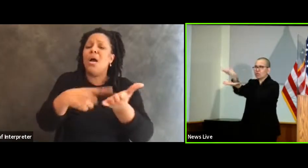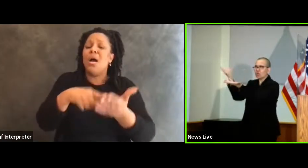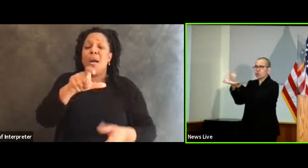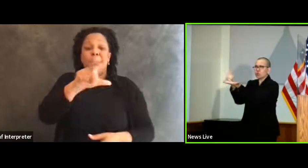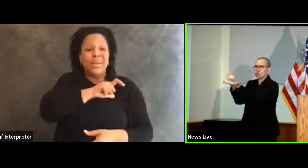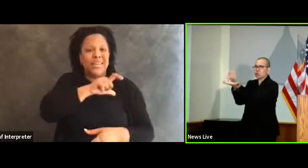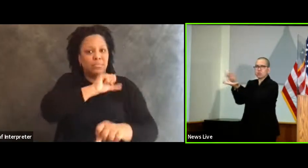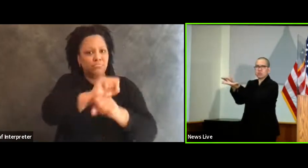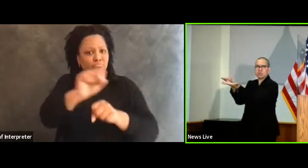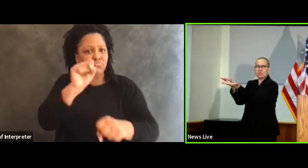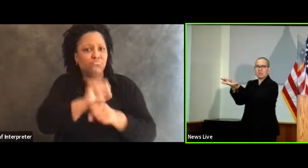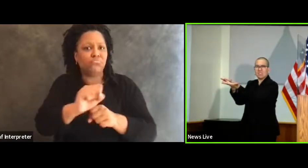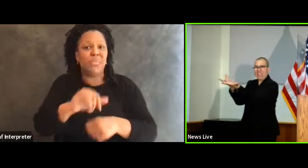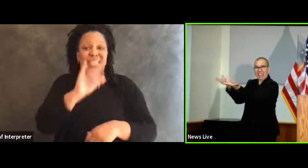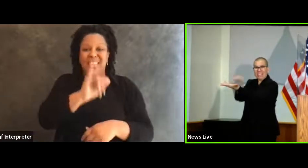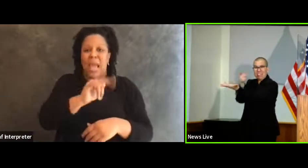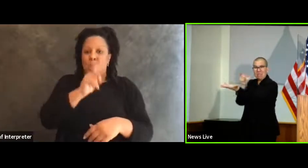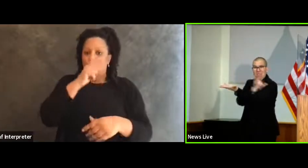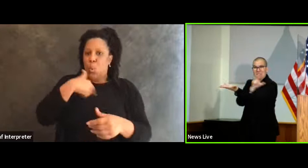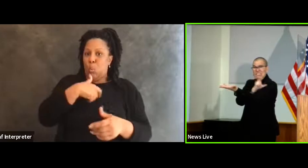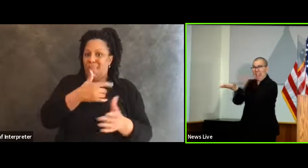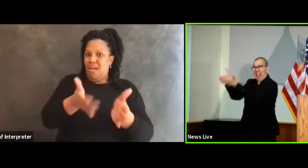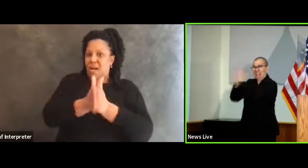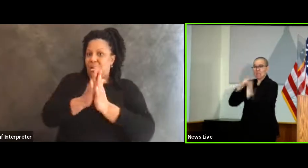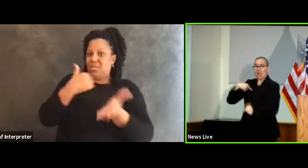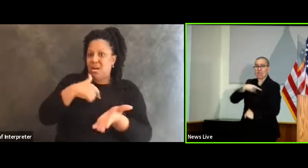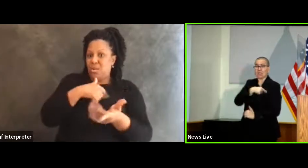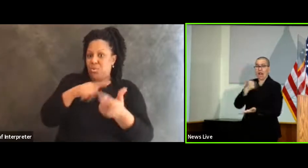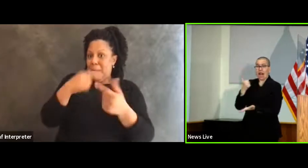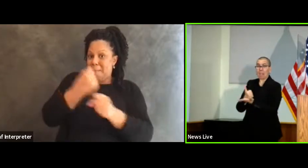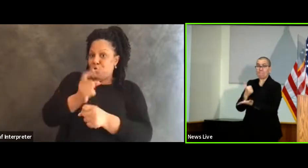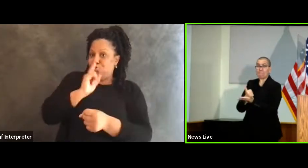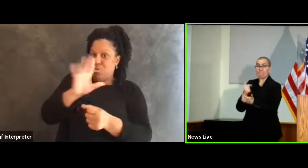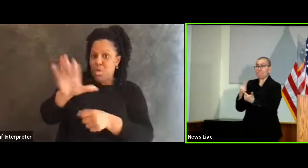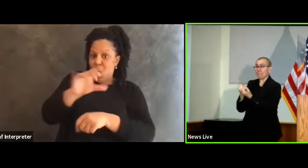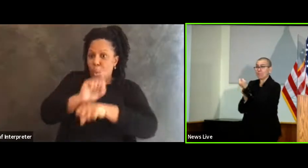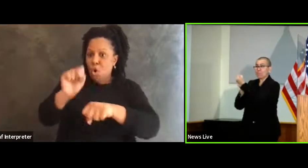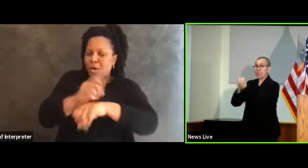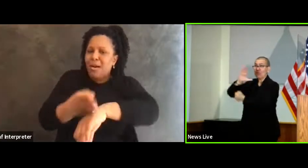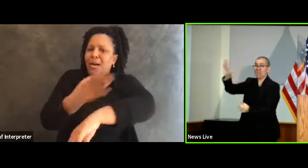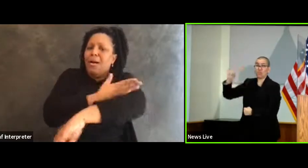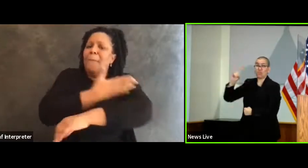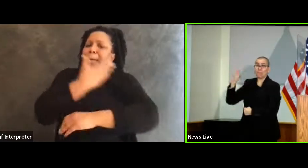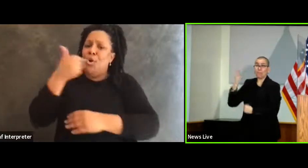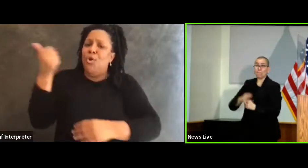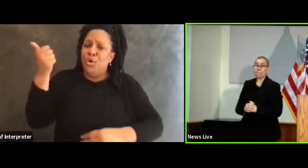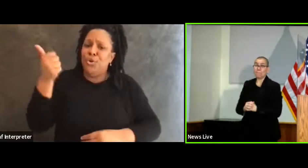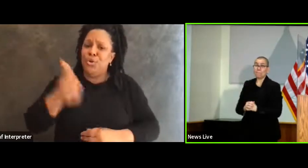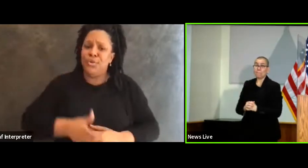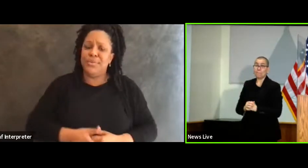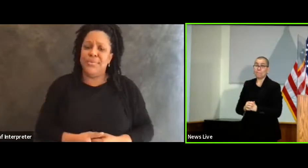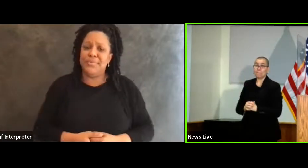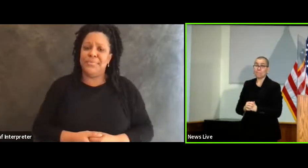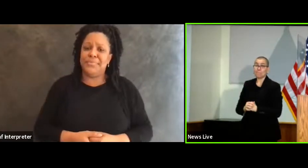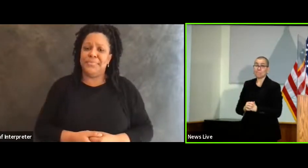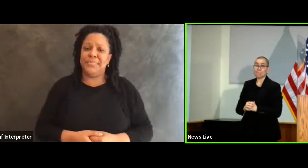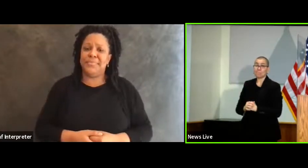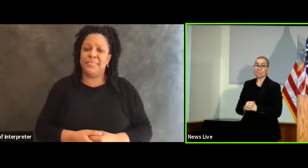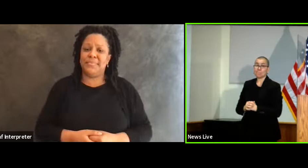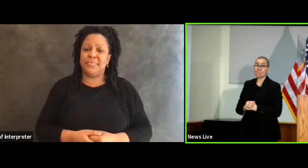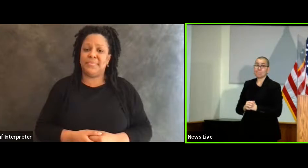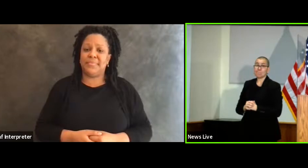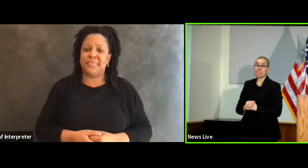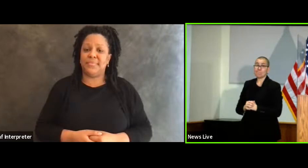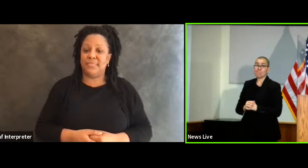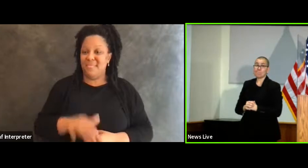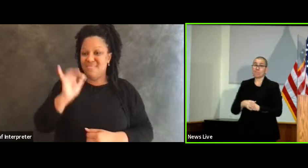asking us to help make their jobs easier, help make their jobs work. And again, that work that John Harrington